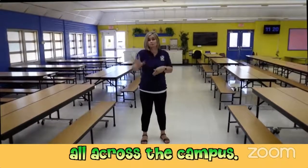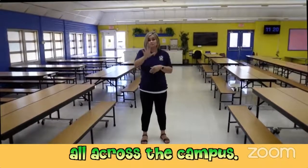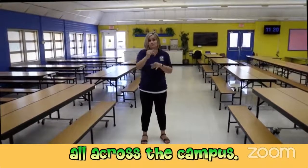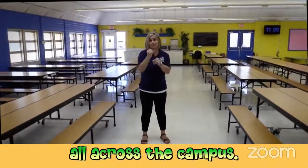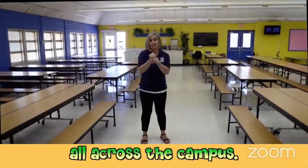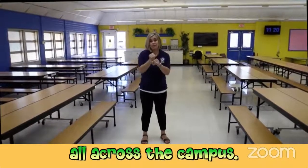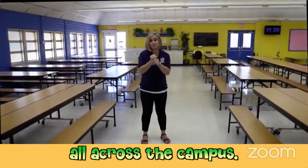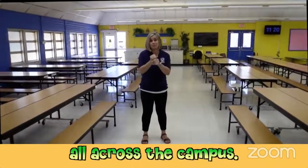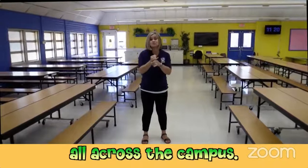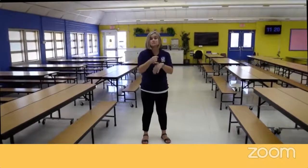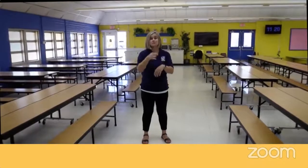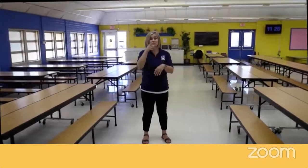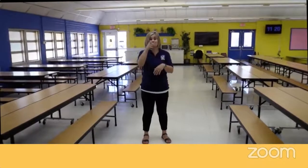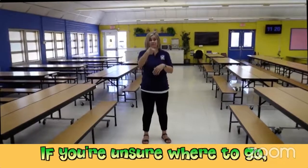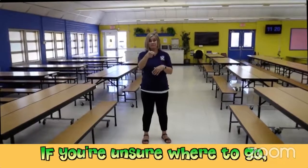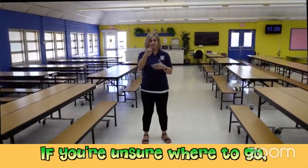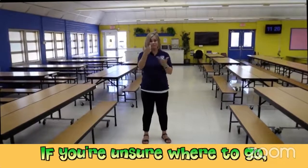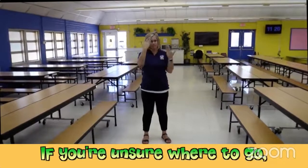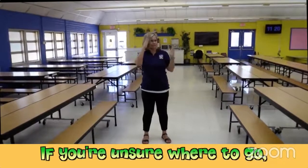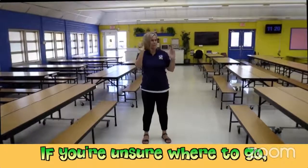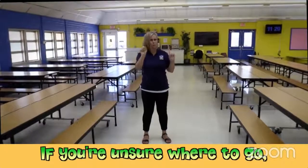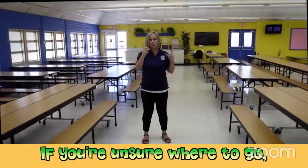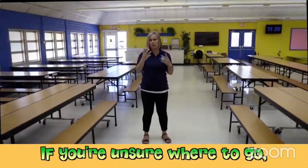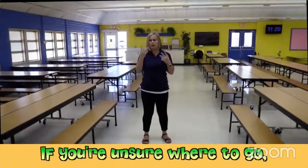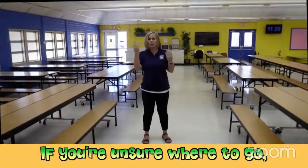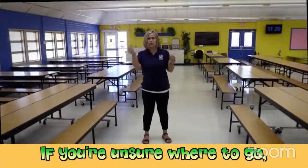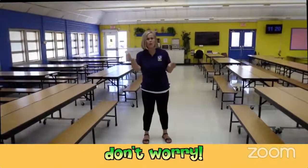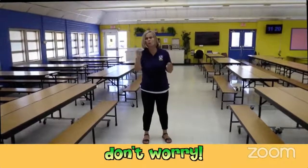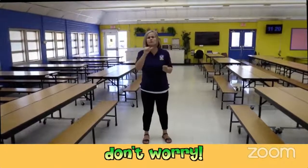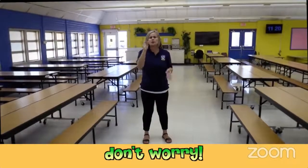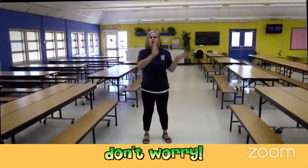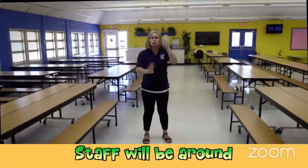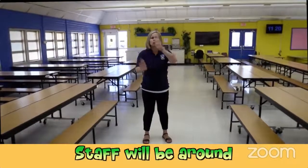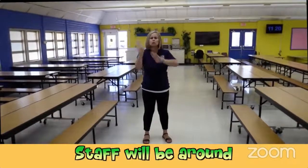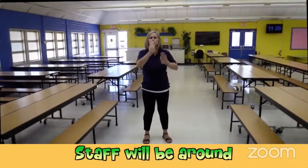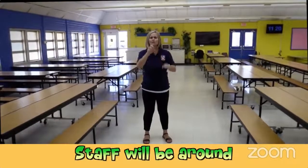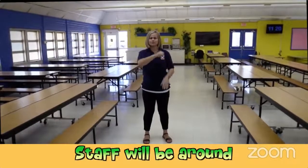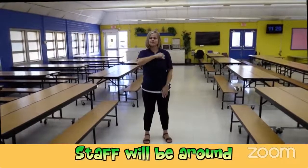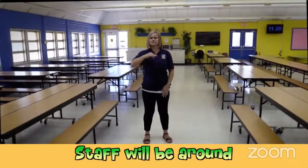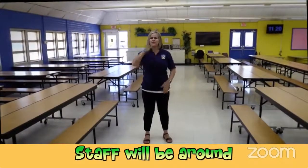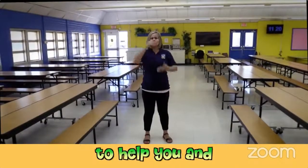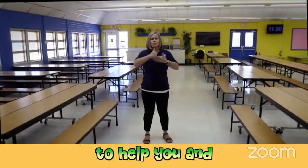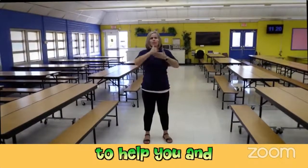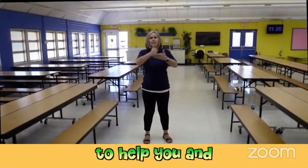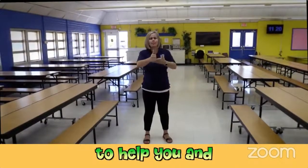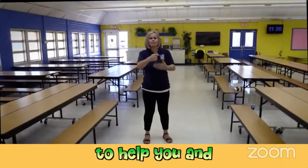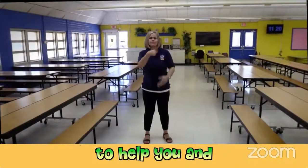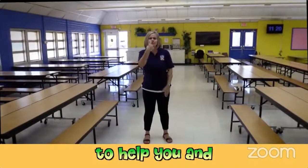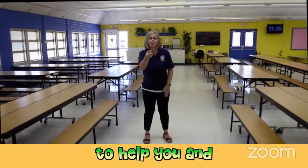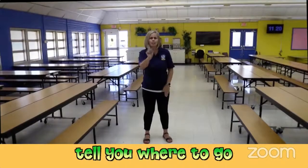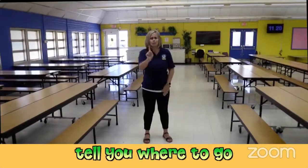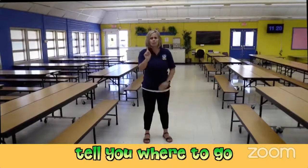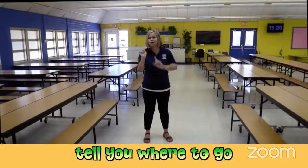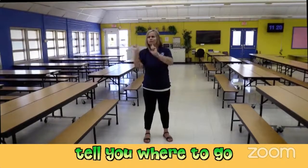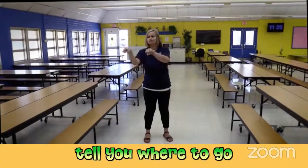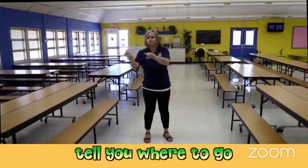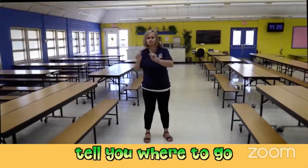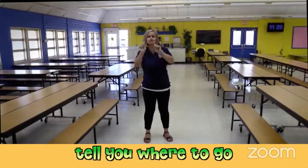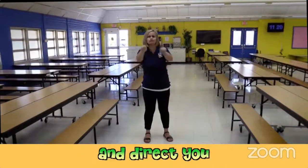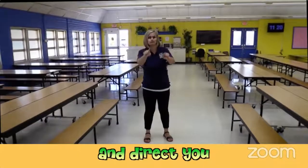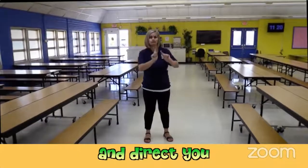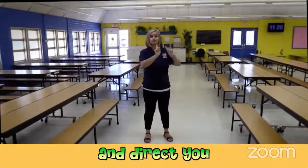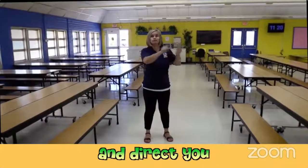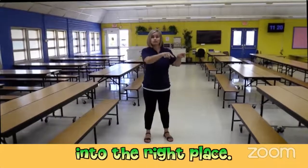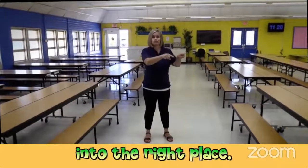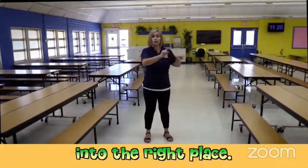all across the campus. If you're unsure where to go, don't worry. Staff will be around to help you and tell you where to go